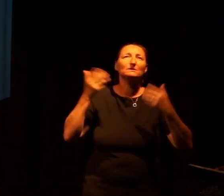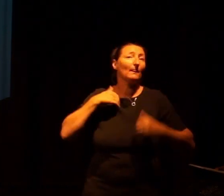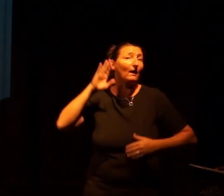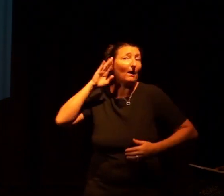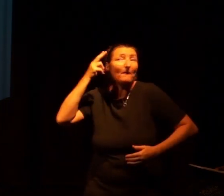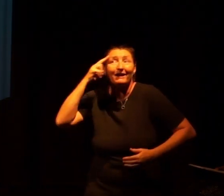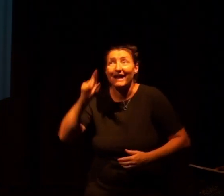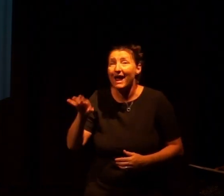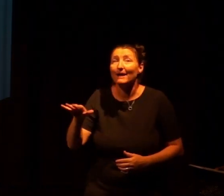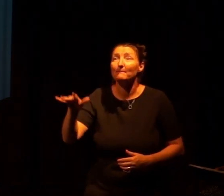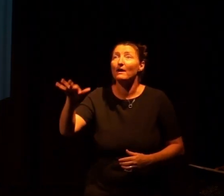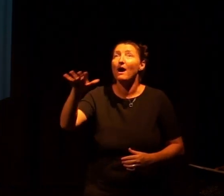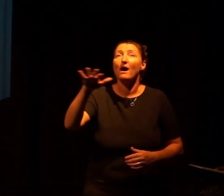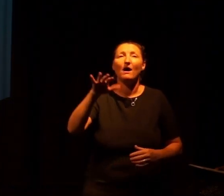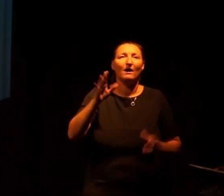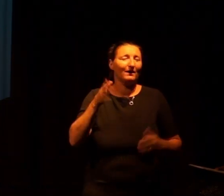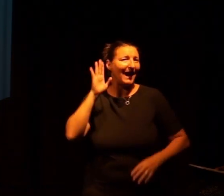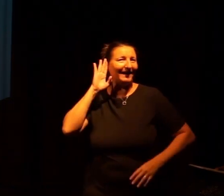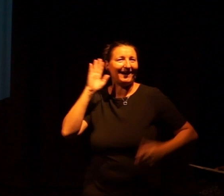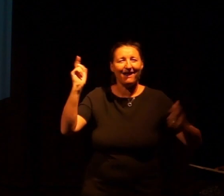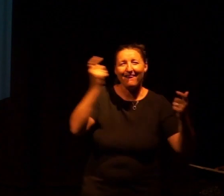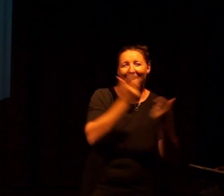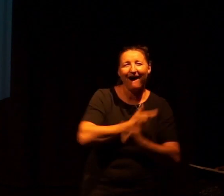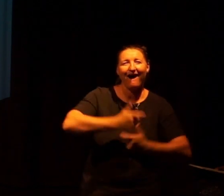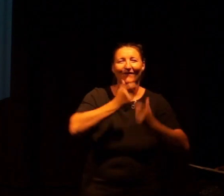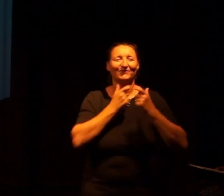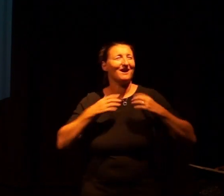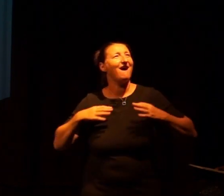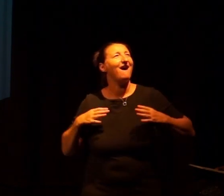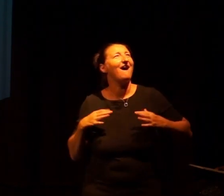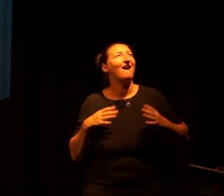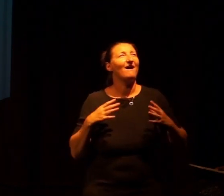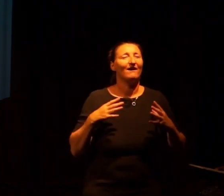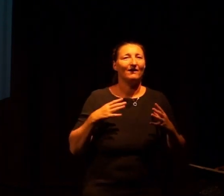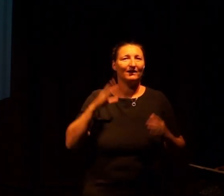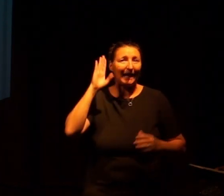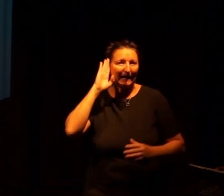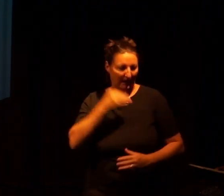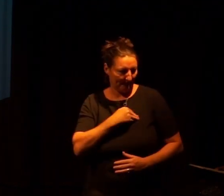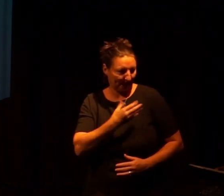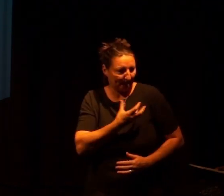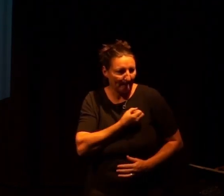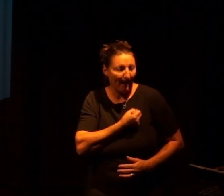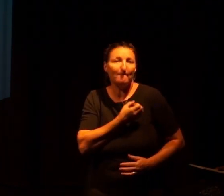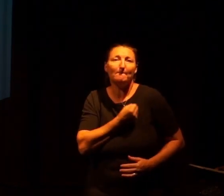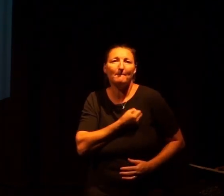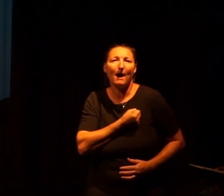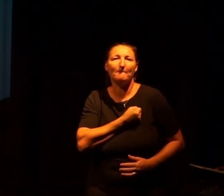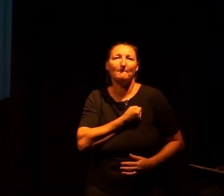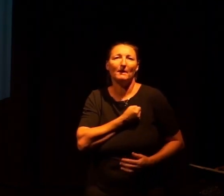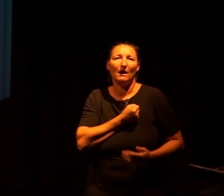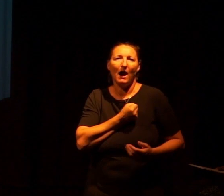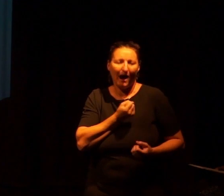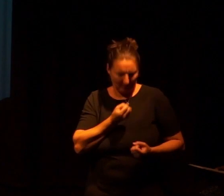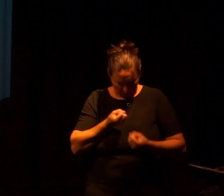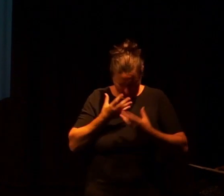name. You can hear your carefree laughter, and you can hear the beat of your heart and the